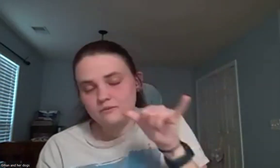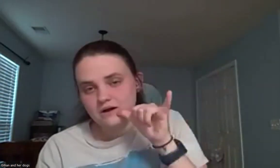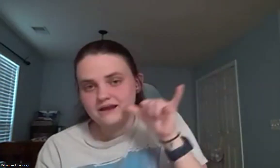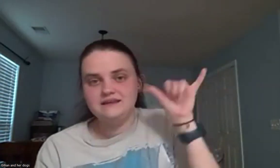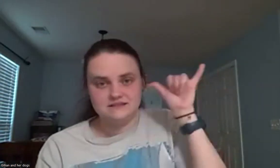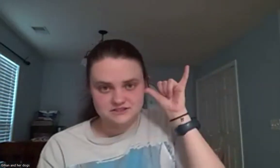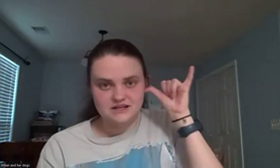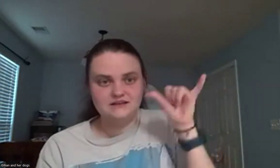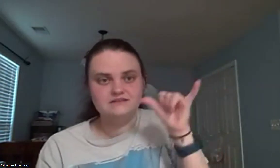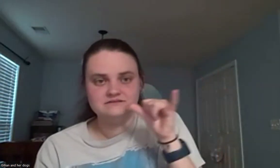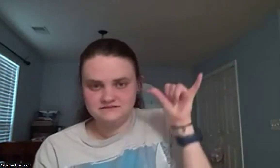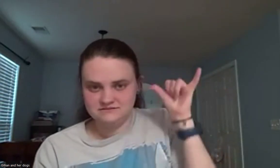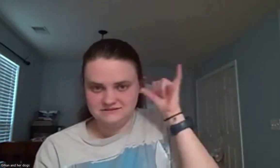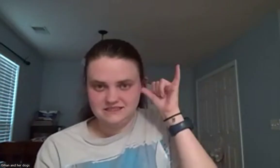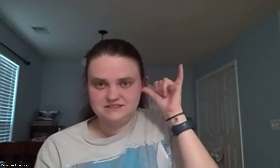Y, yesterday. Yesterday.